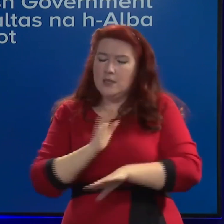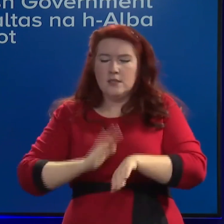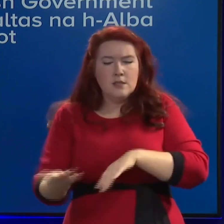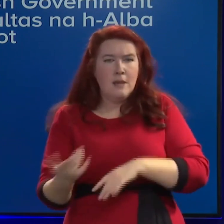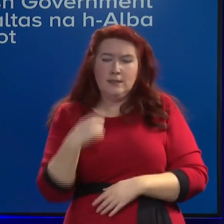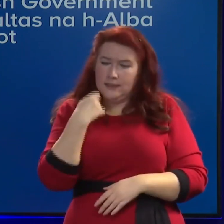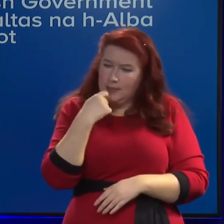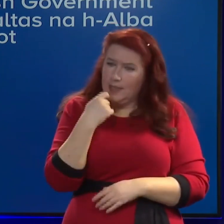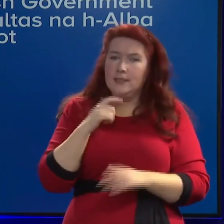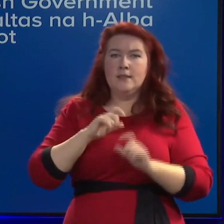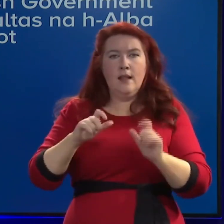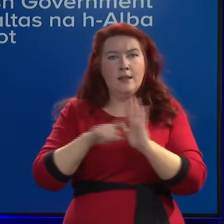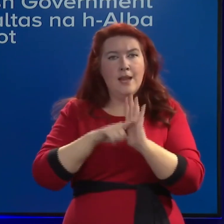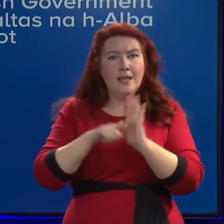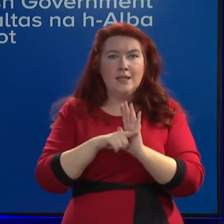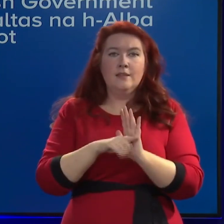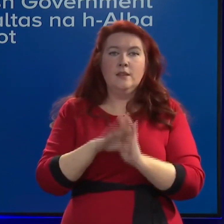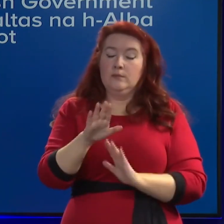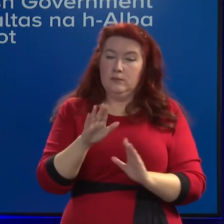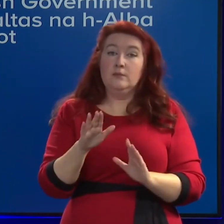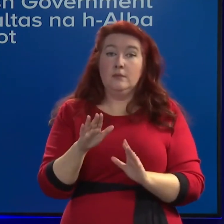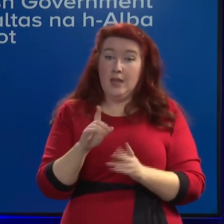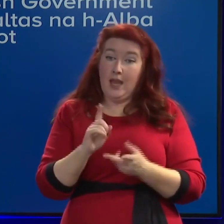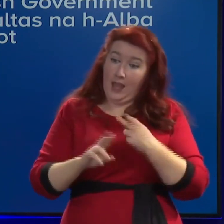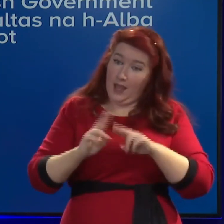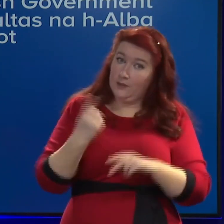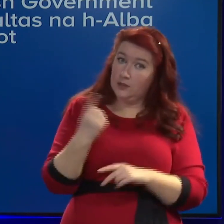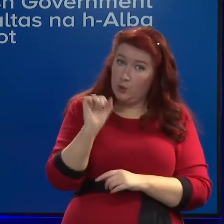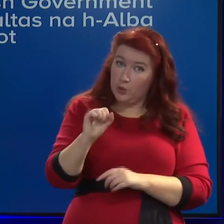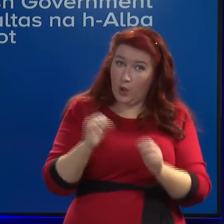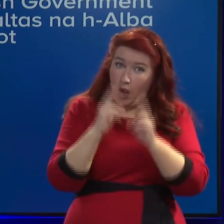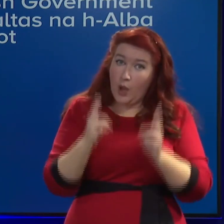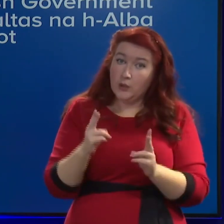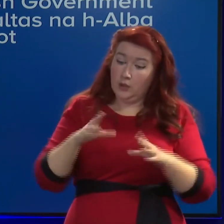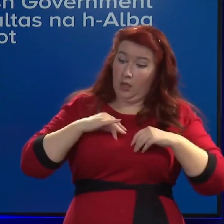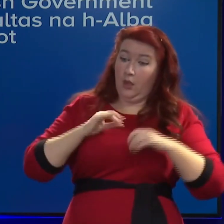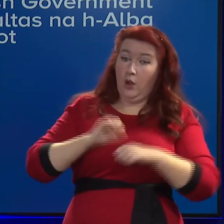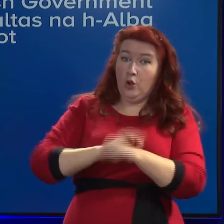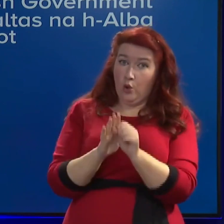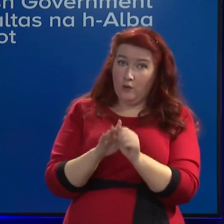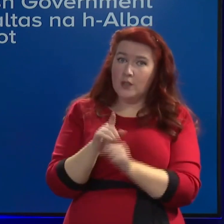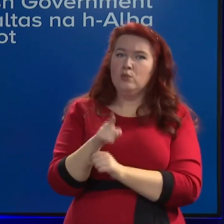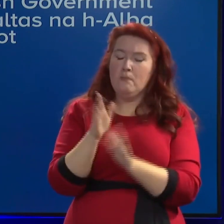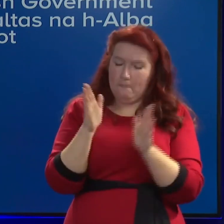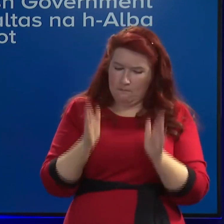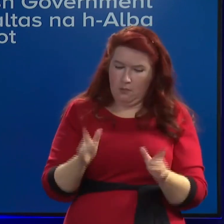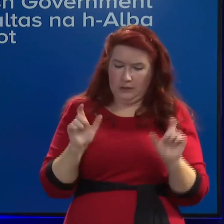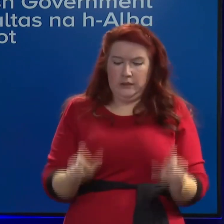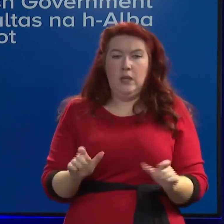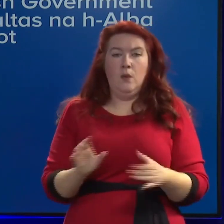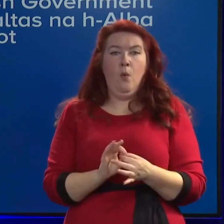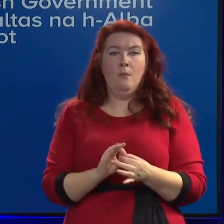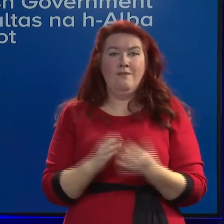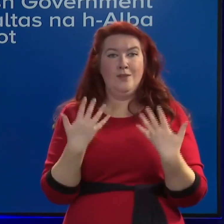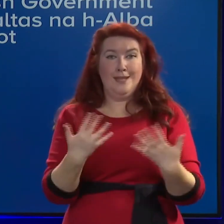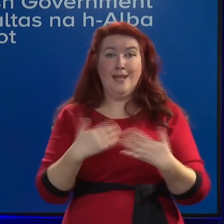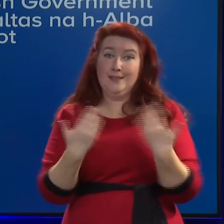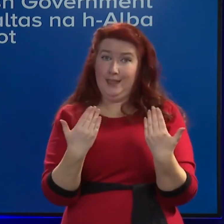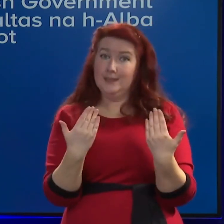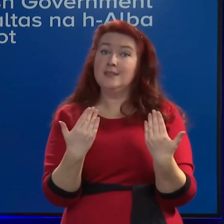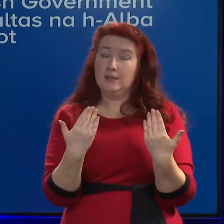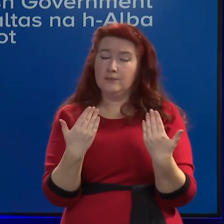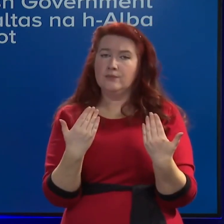PCR test. I know that this is not easy, and we will obviously keep it under review. We will also ensure